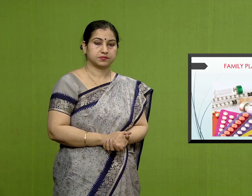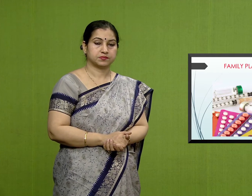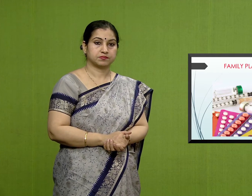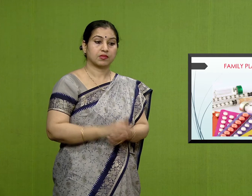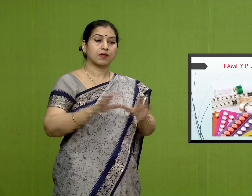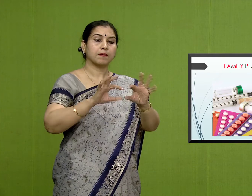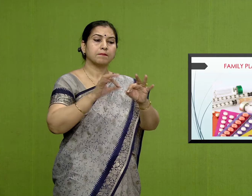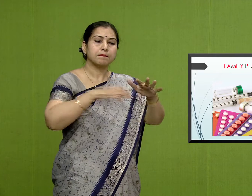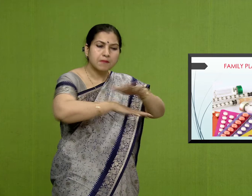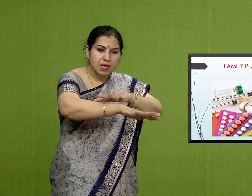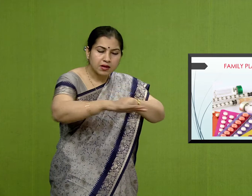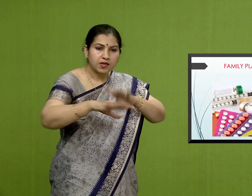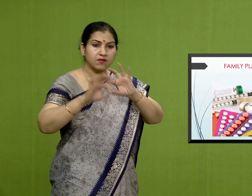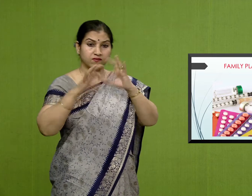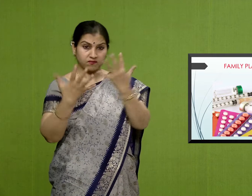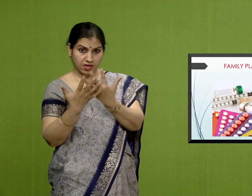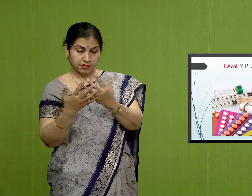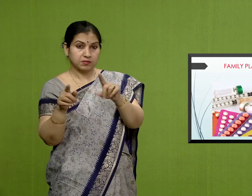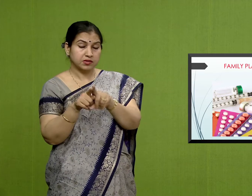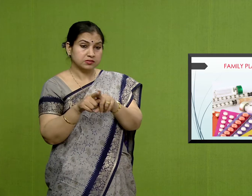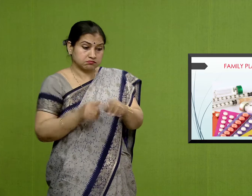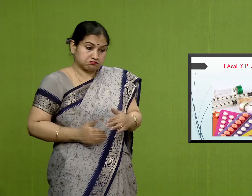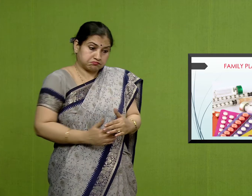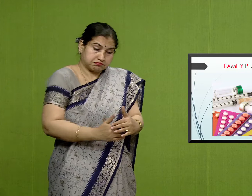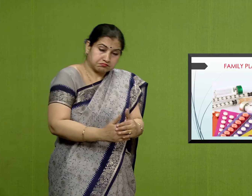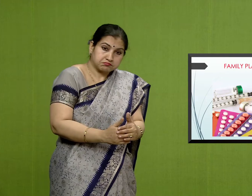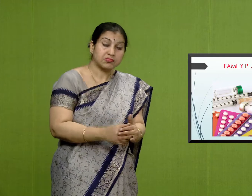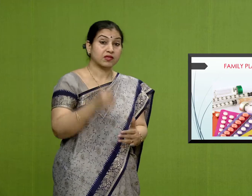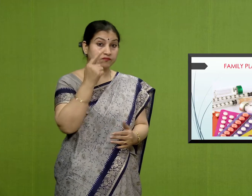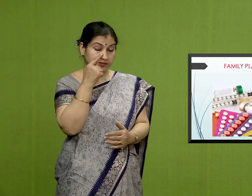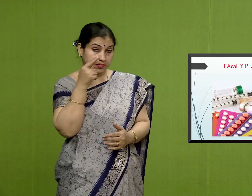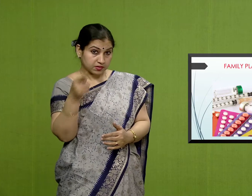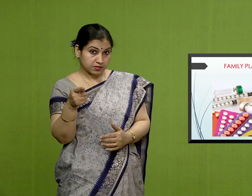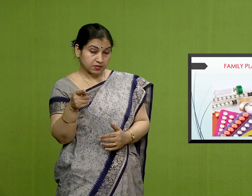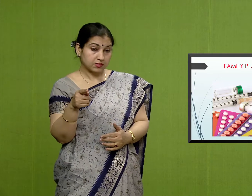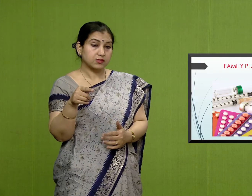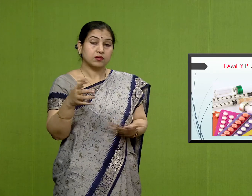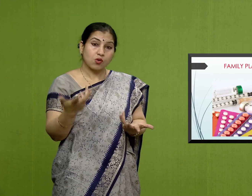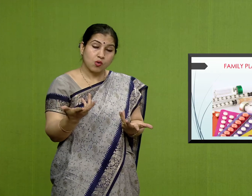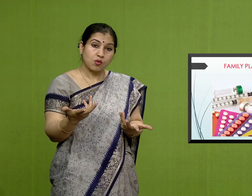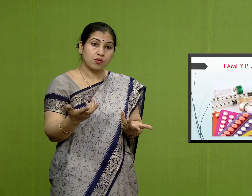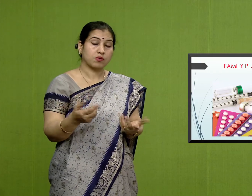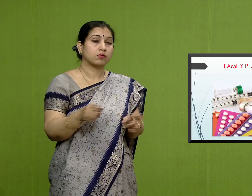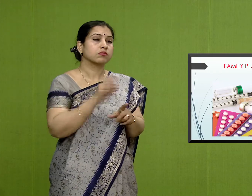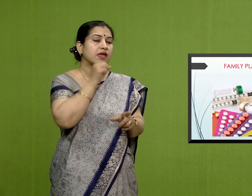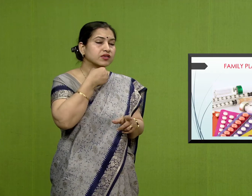Planning the family or the pregnancy in women less than age of